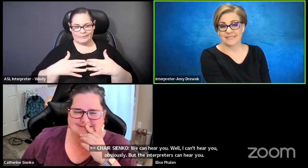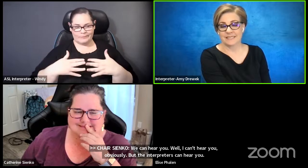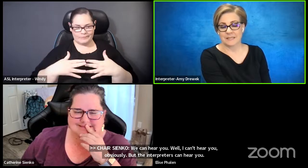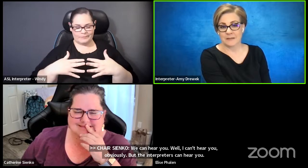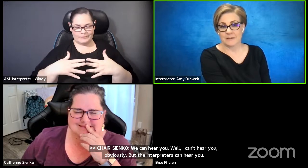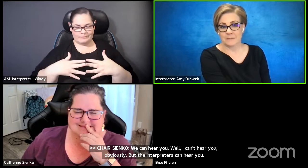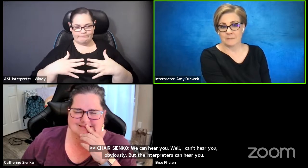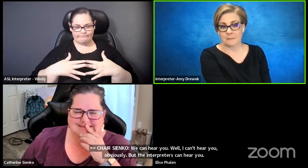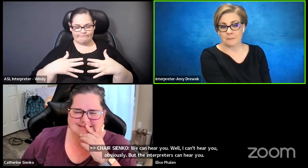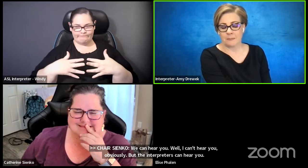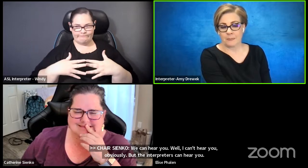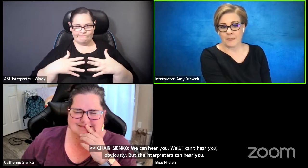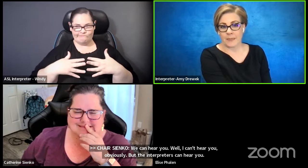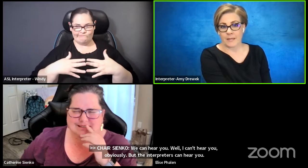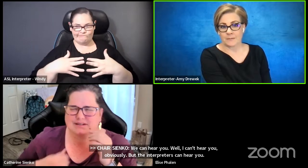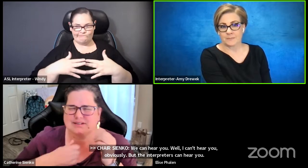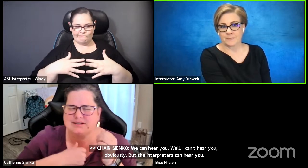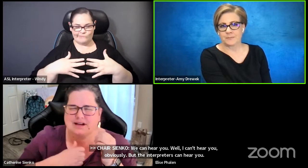um